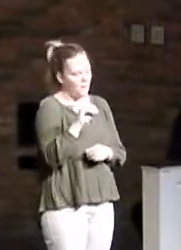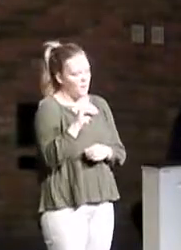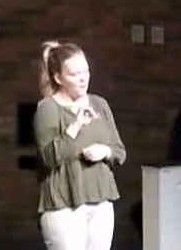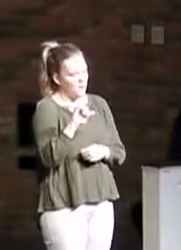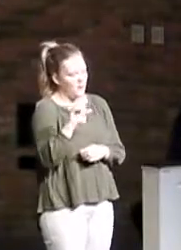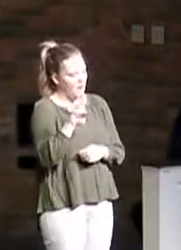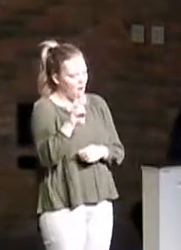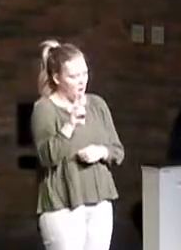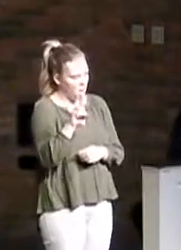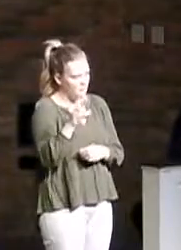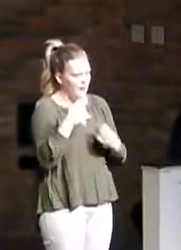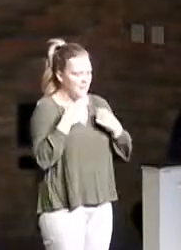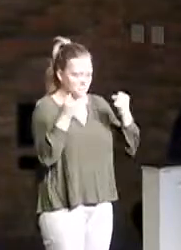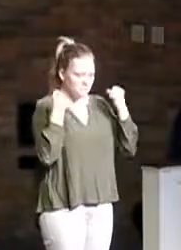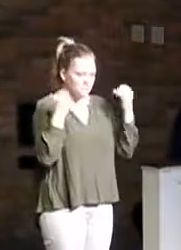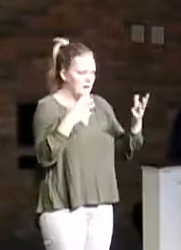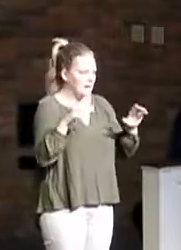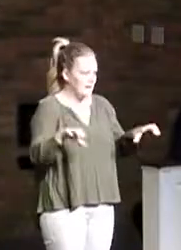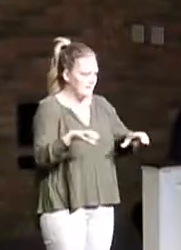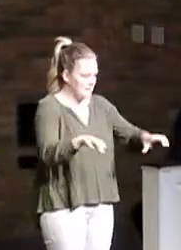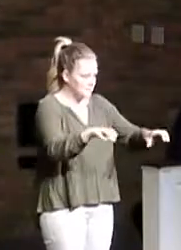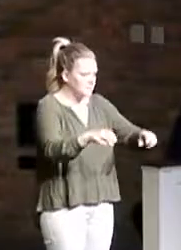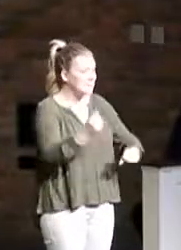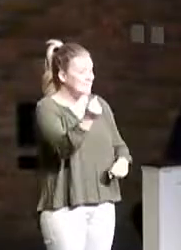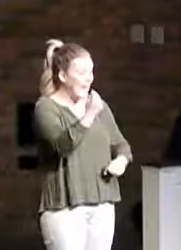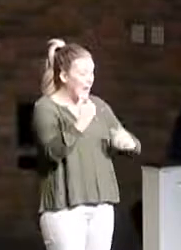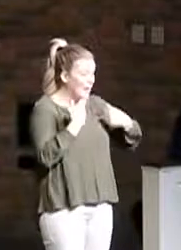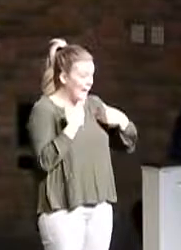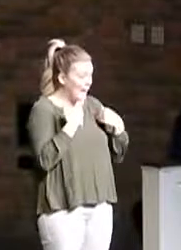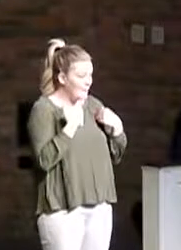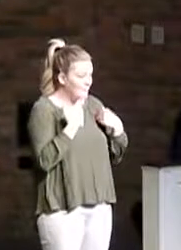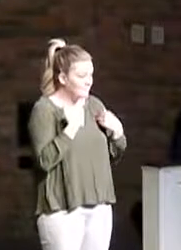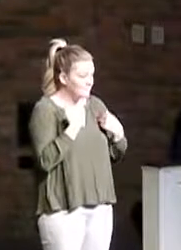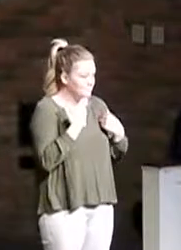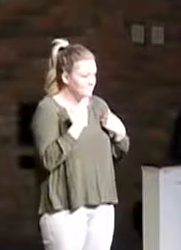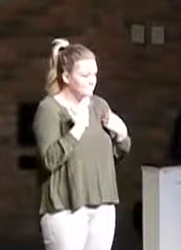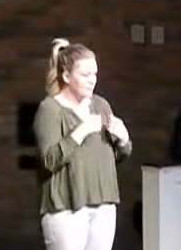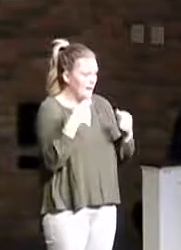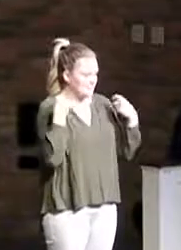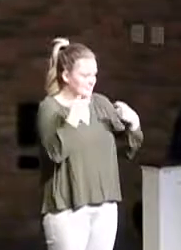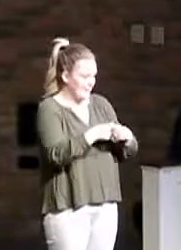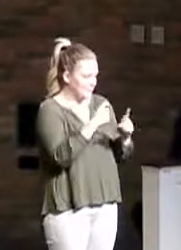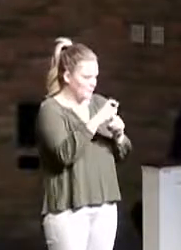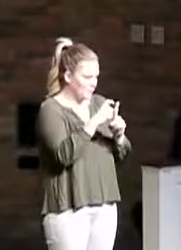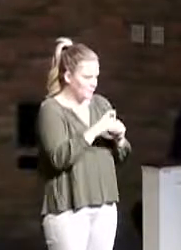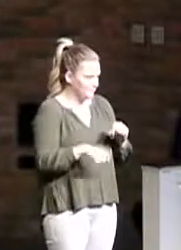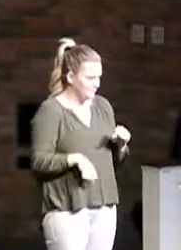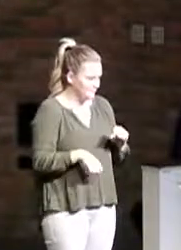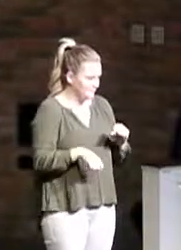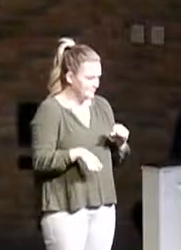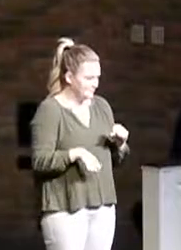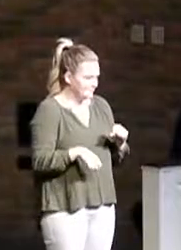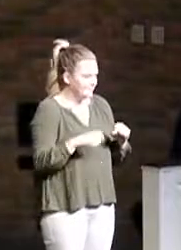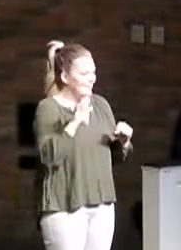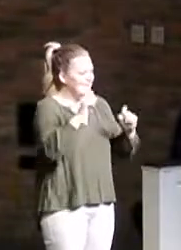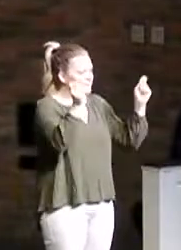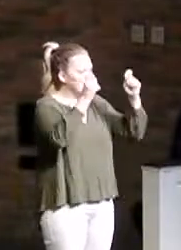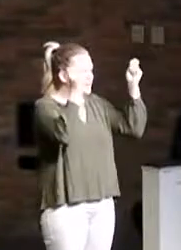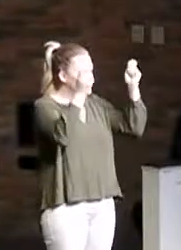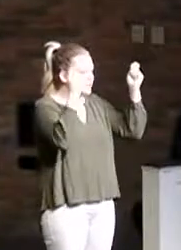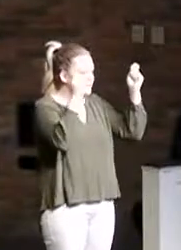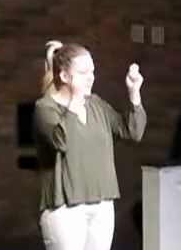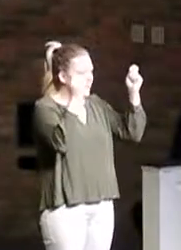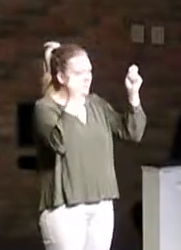hosting a number of events, and this Saturday they're putting on La Feria, which is a festival,